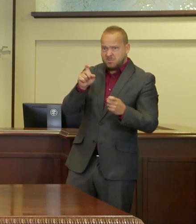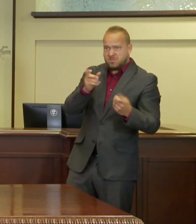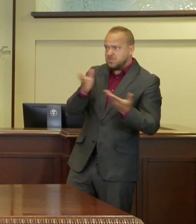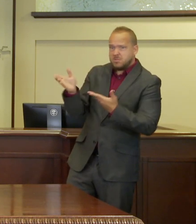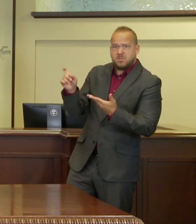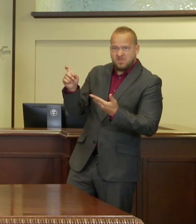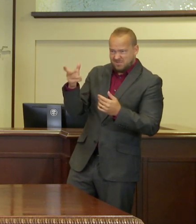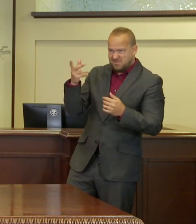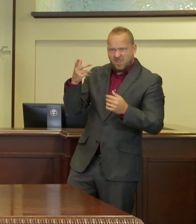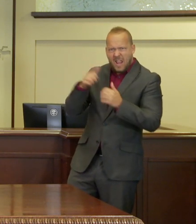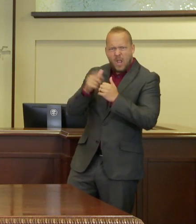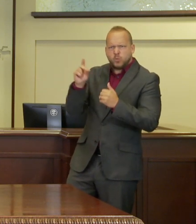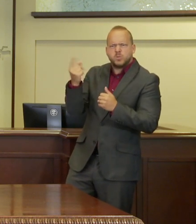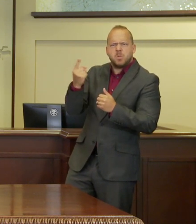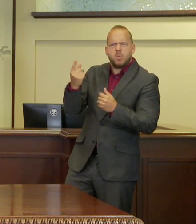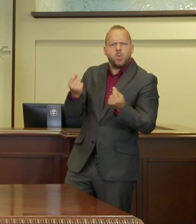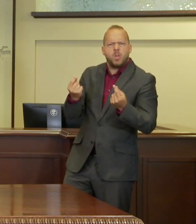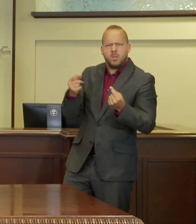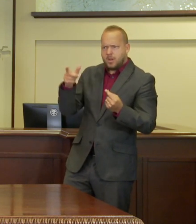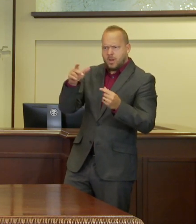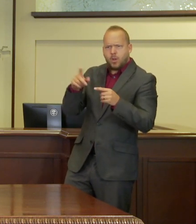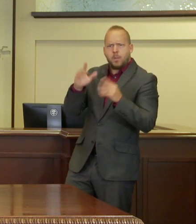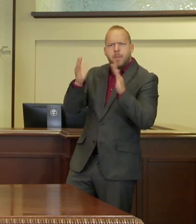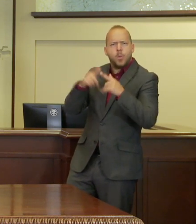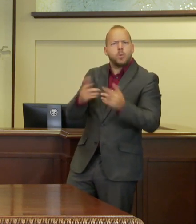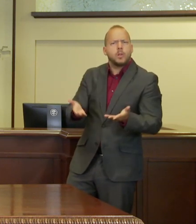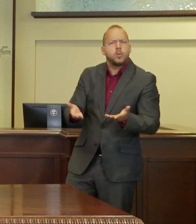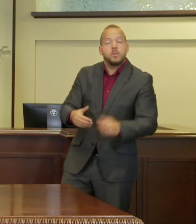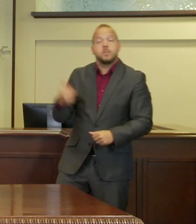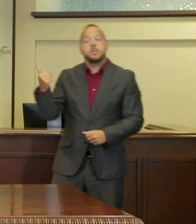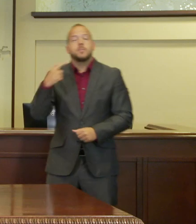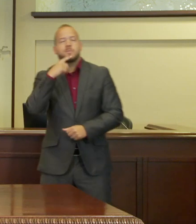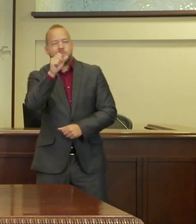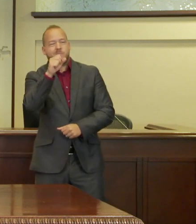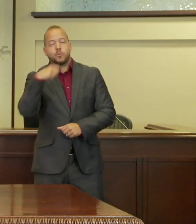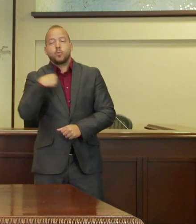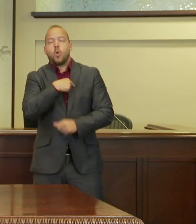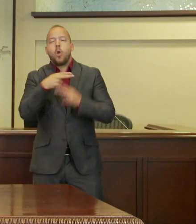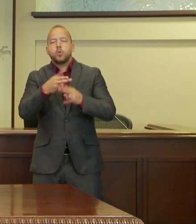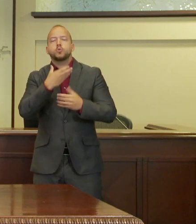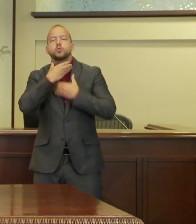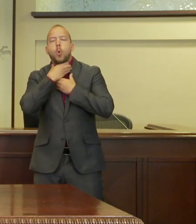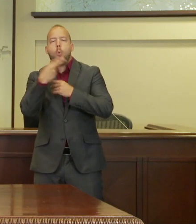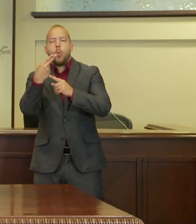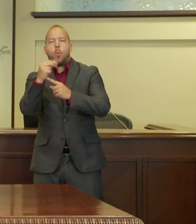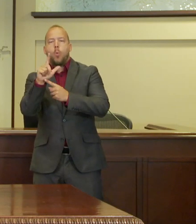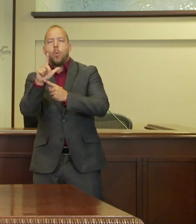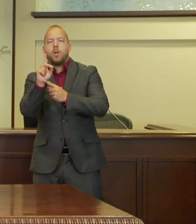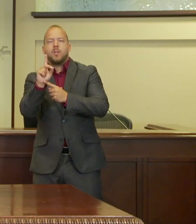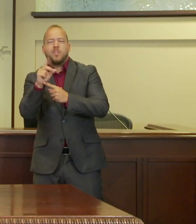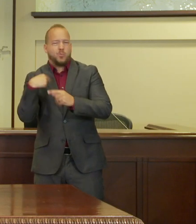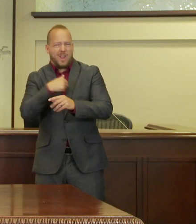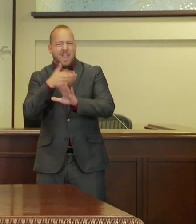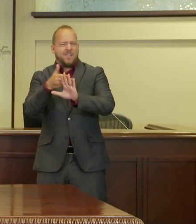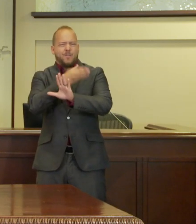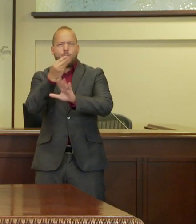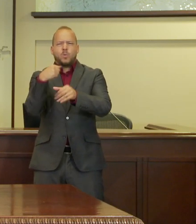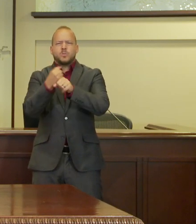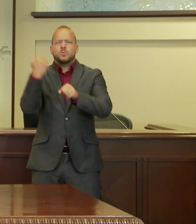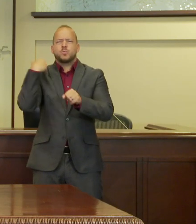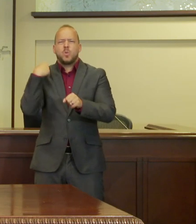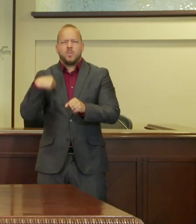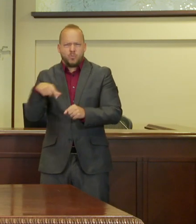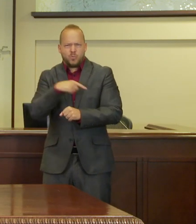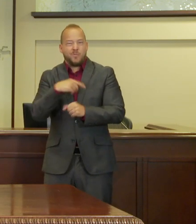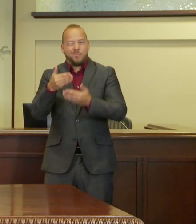Bureau. We've stopped using the chokehold years ago before I even was hired here. And we have,